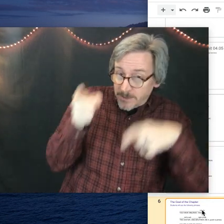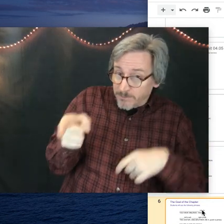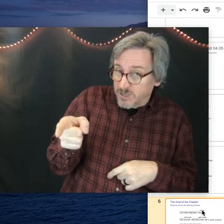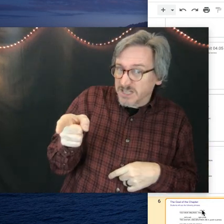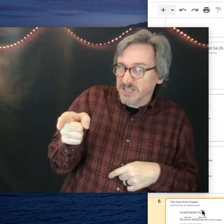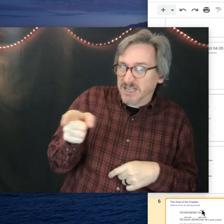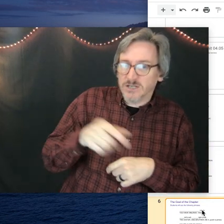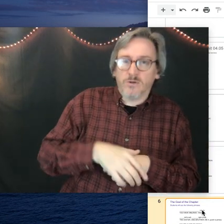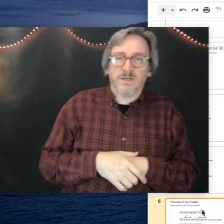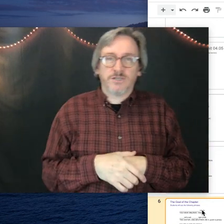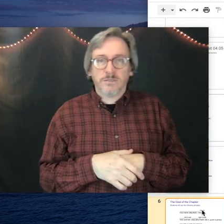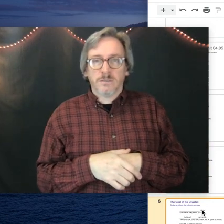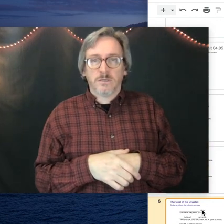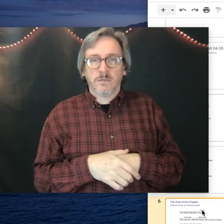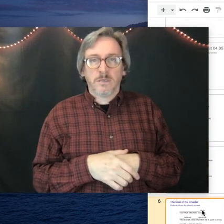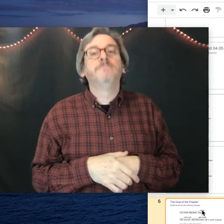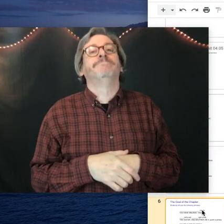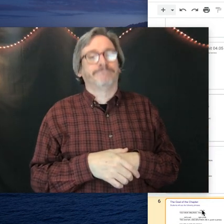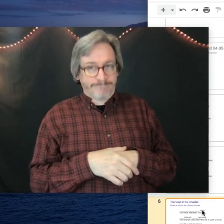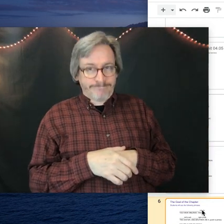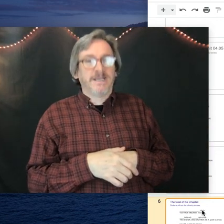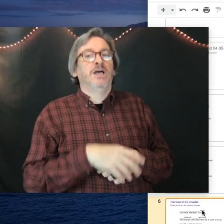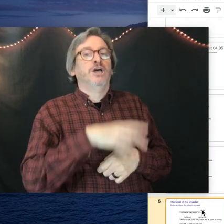Eyebrows up, because it's a yes-no question.